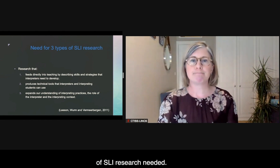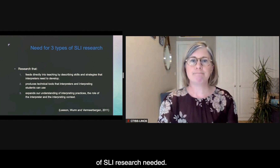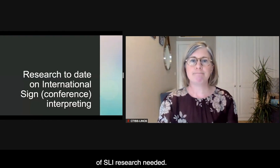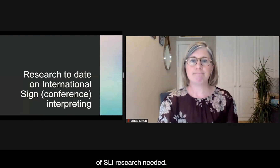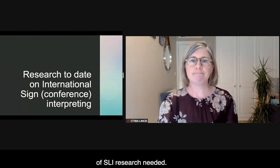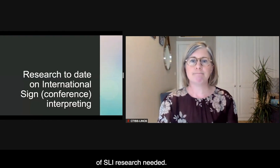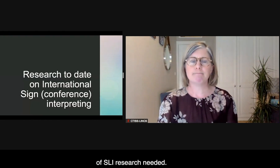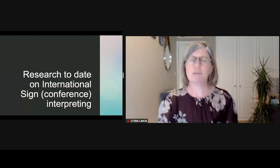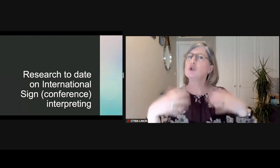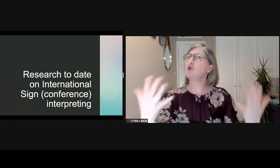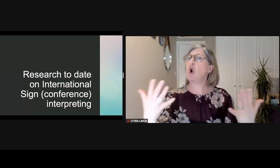SLI research needed.